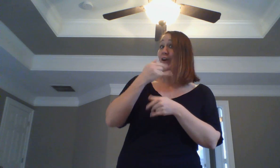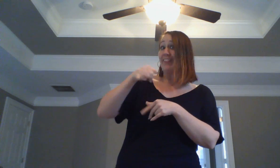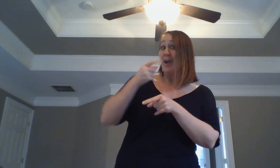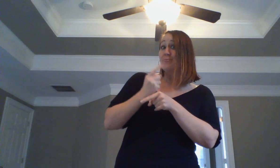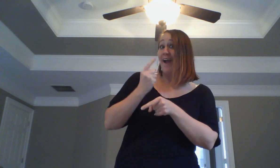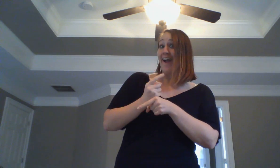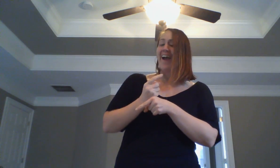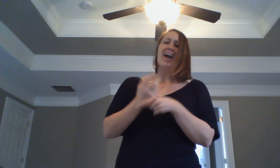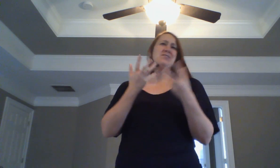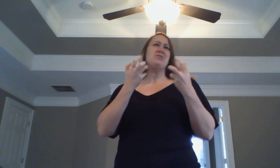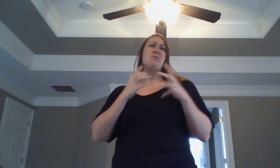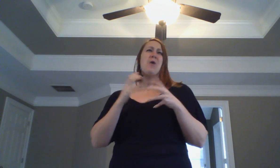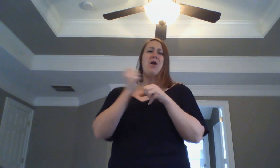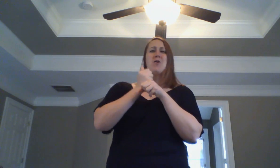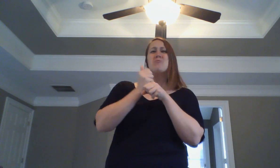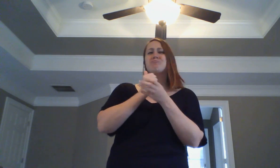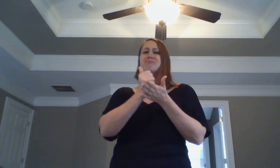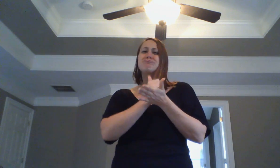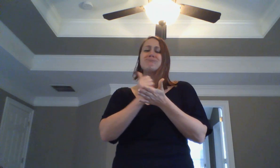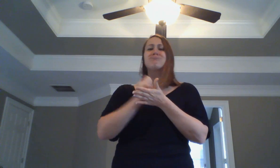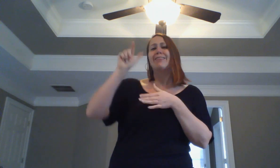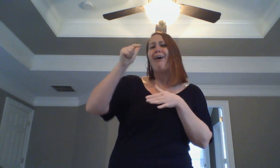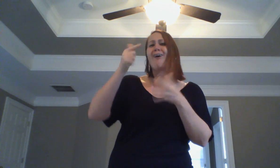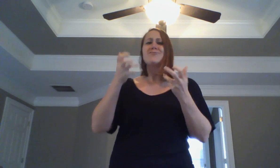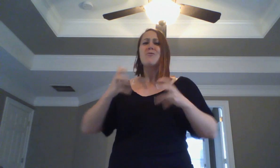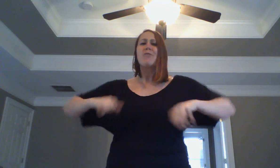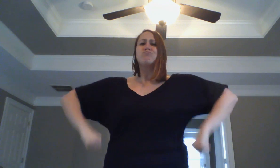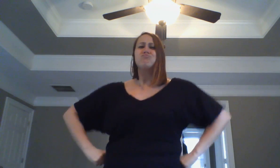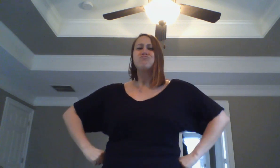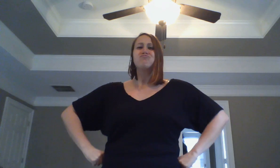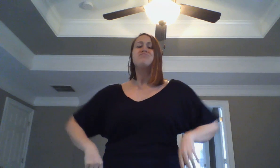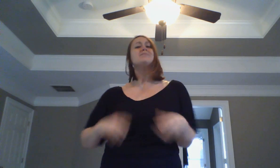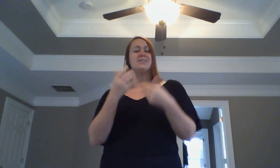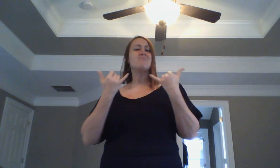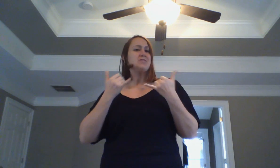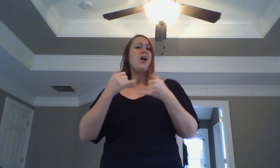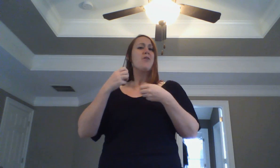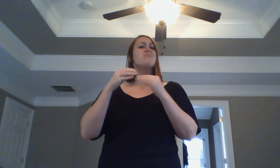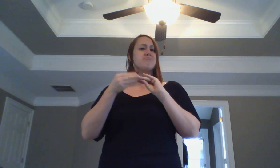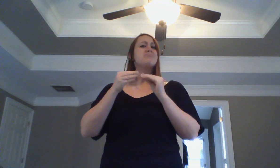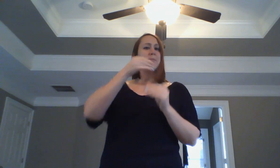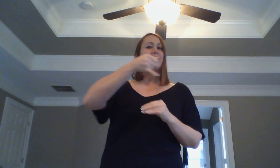erase it later on. So let me draw a number line. 0,